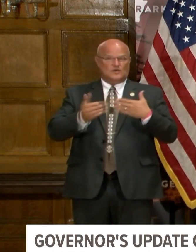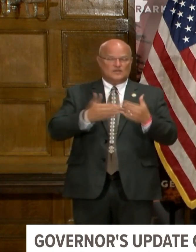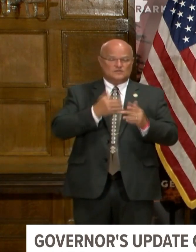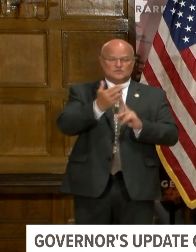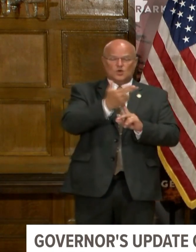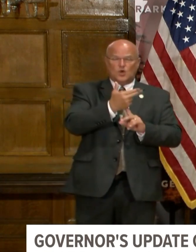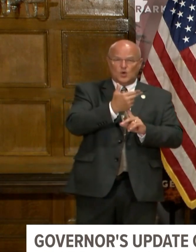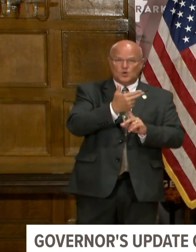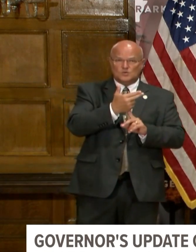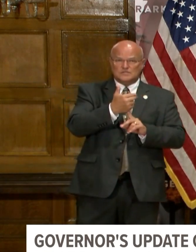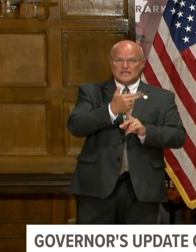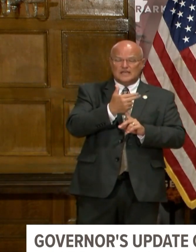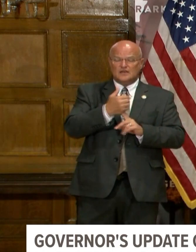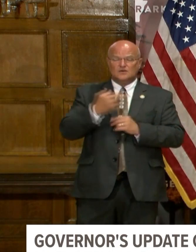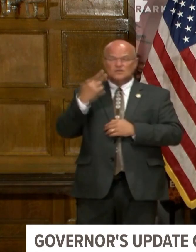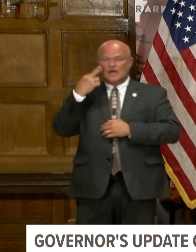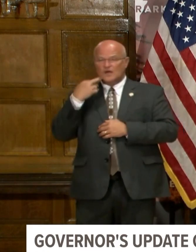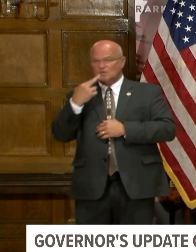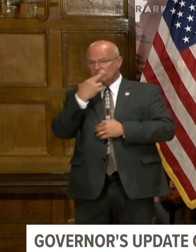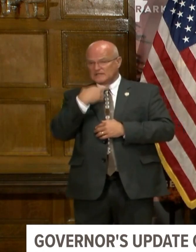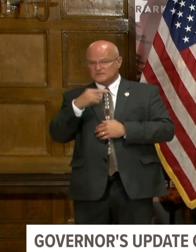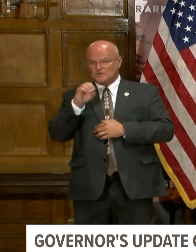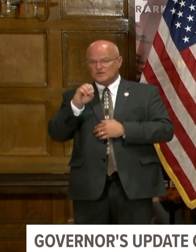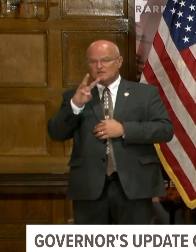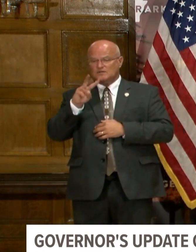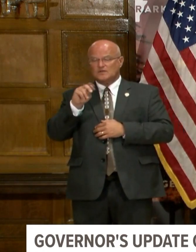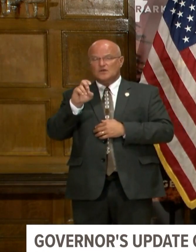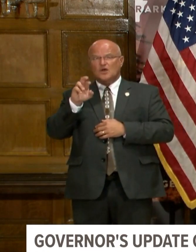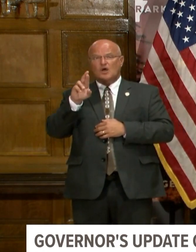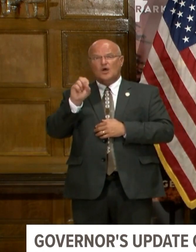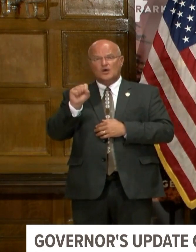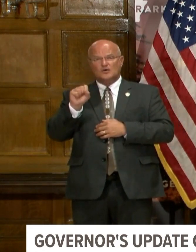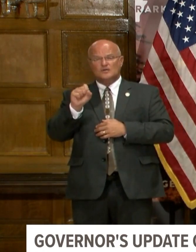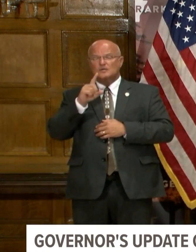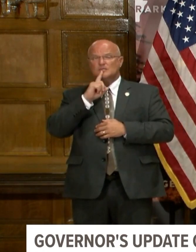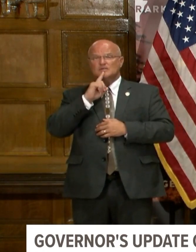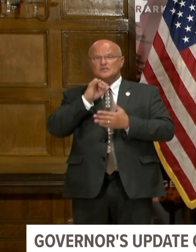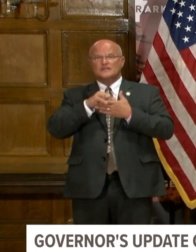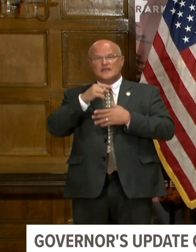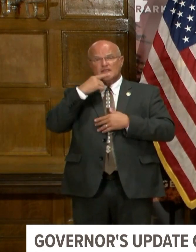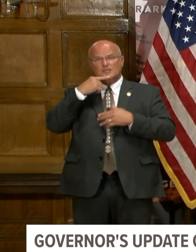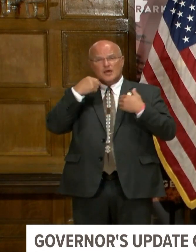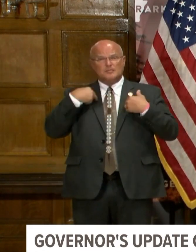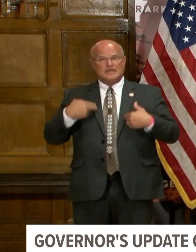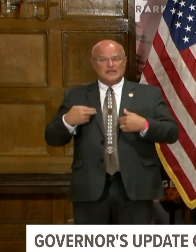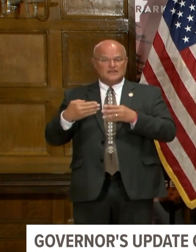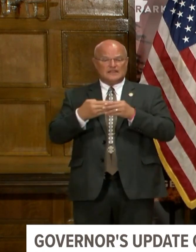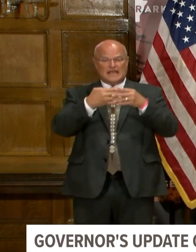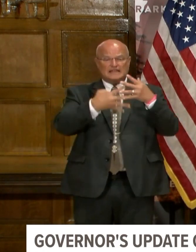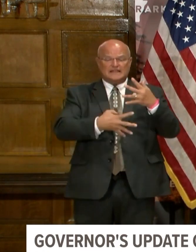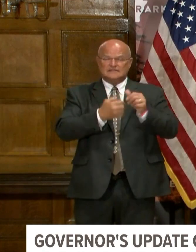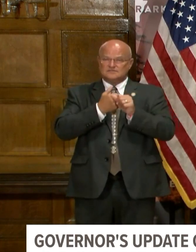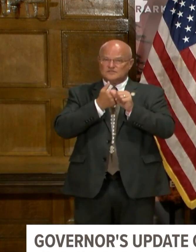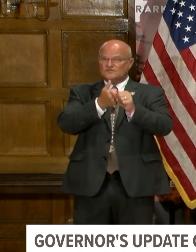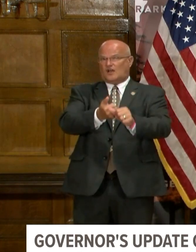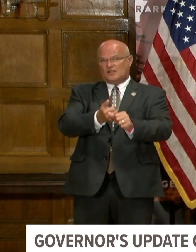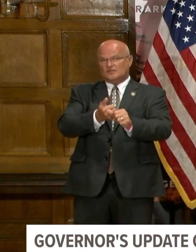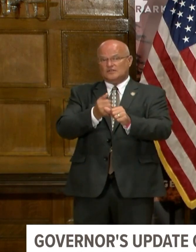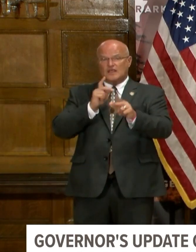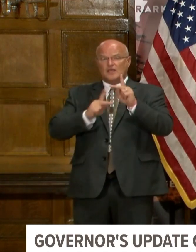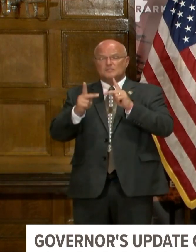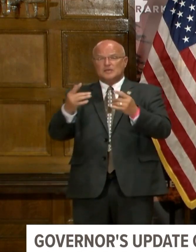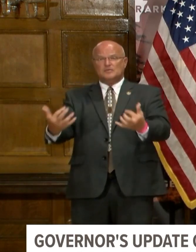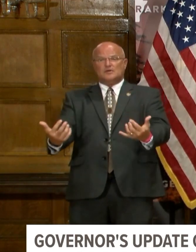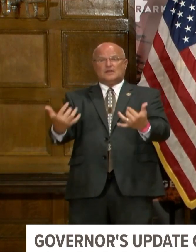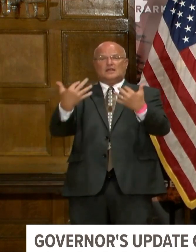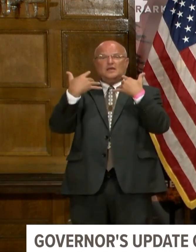our hotel owners, it's our restaurant owners, to make sure the public health guidelines are followed, that the people who come in here